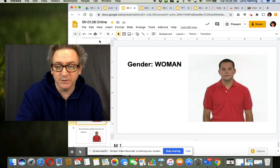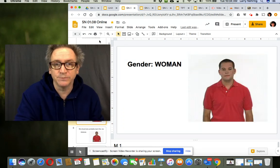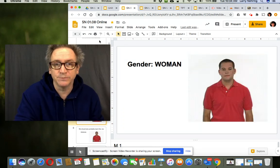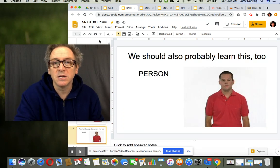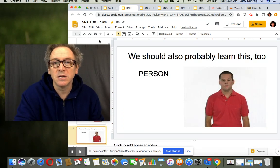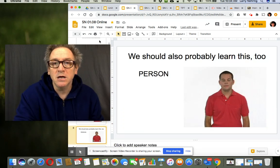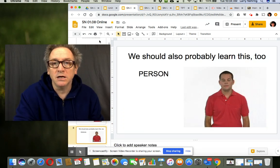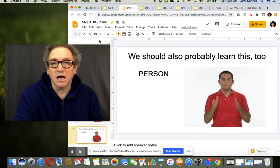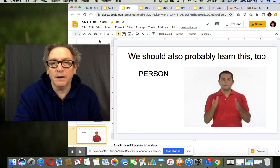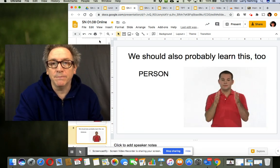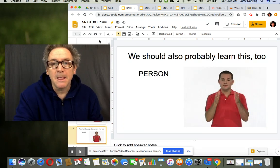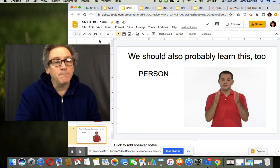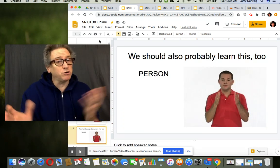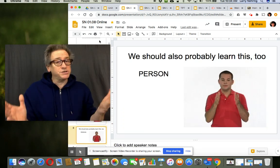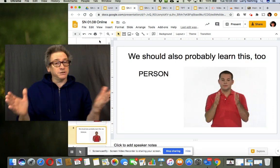two.